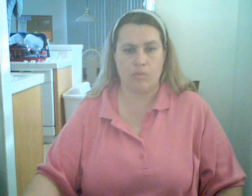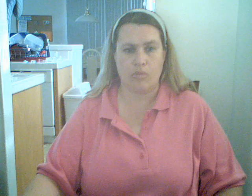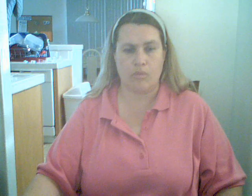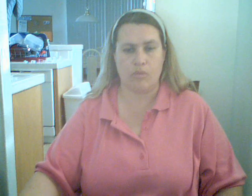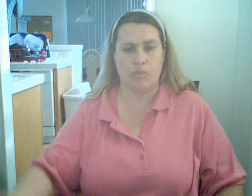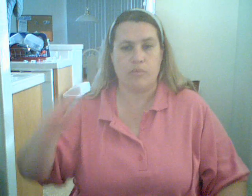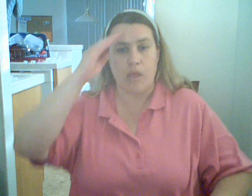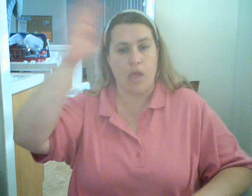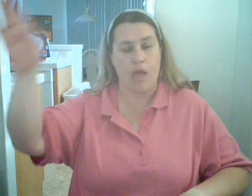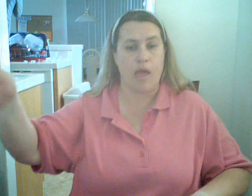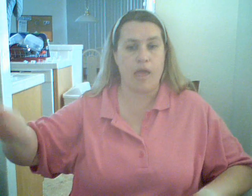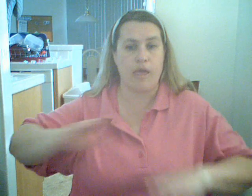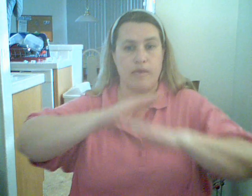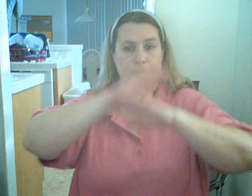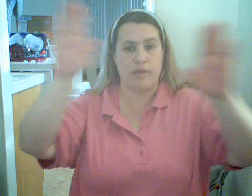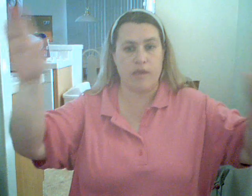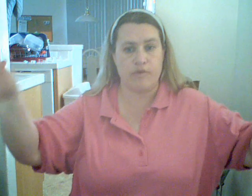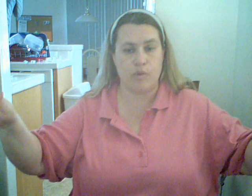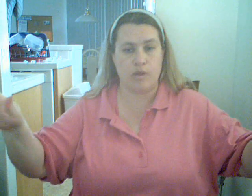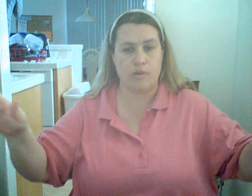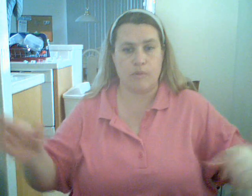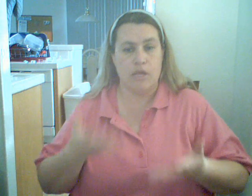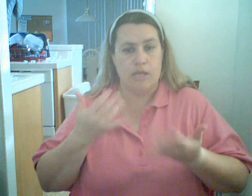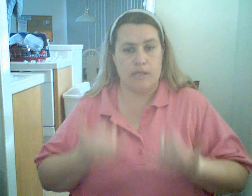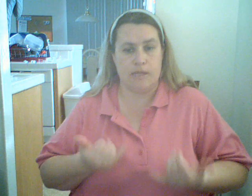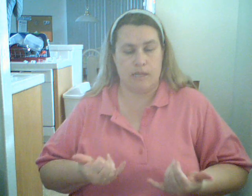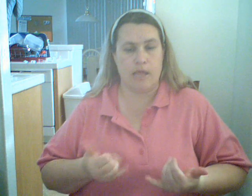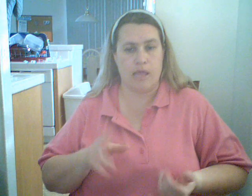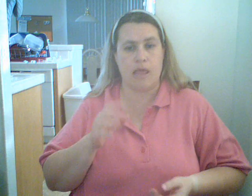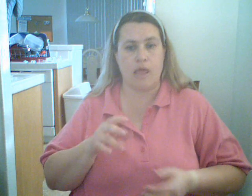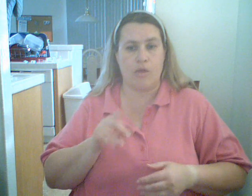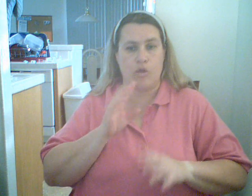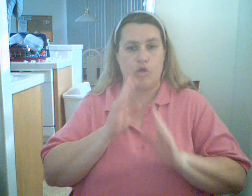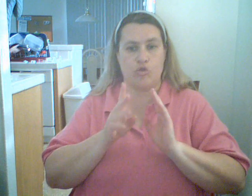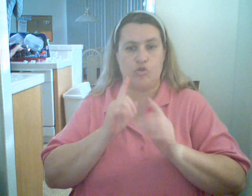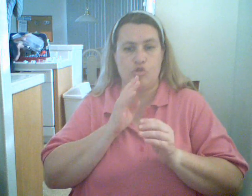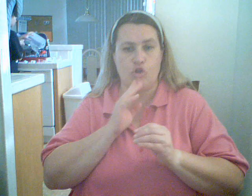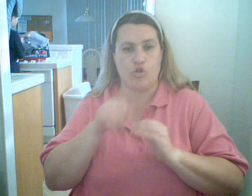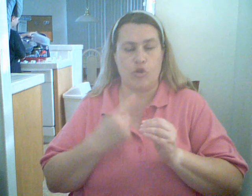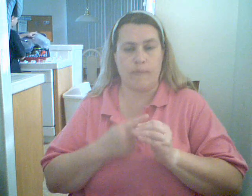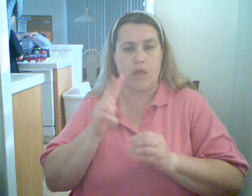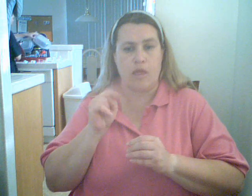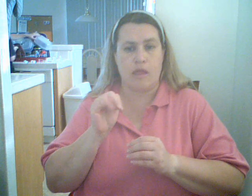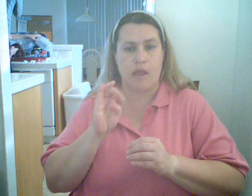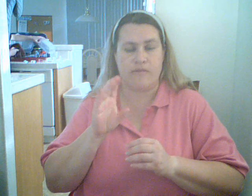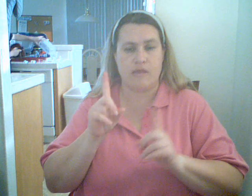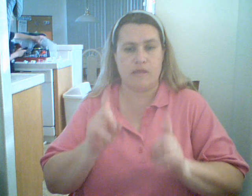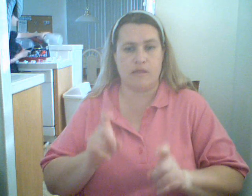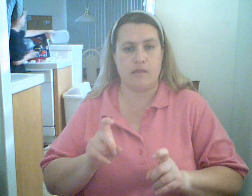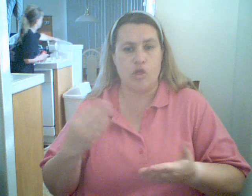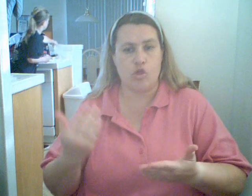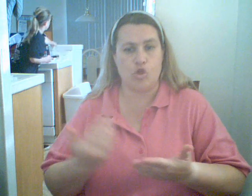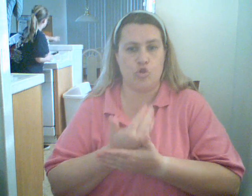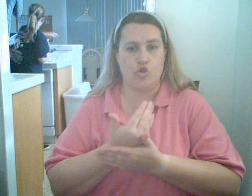Hi everybody, today I'm going to talk to you about the NIC test, which is the newest test that's offered by the Registry of Interpreters for the